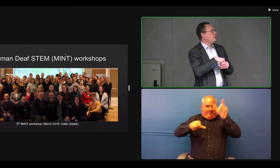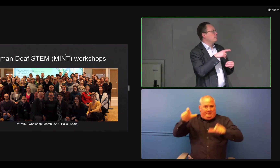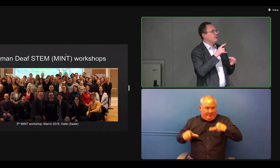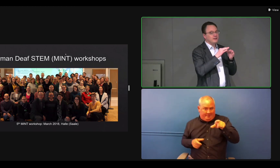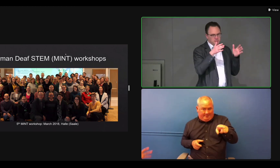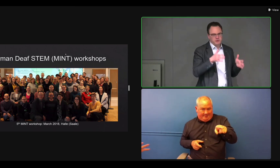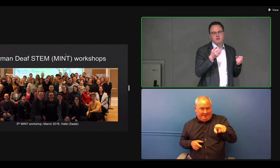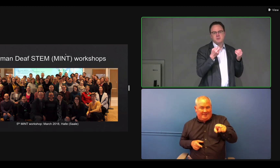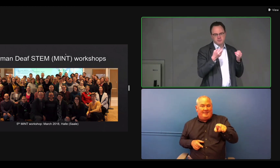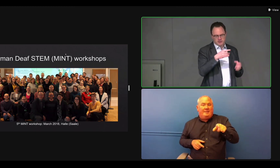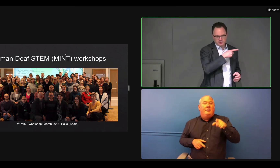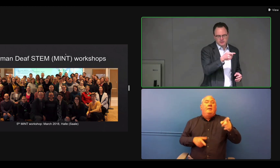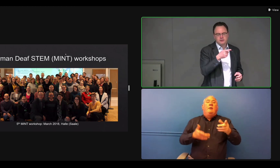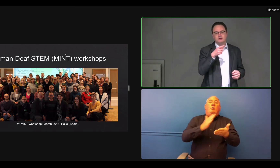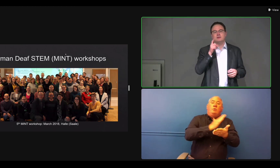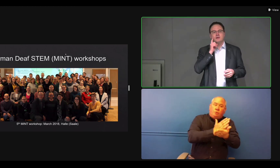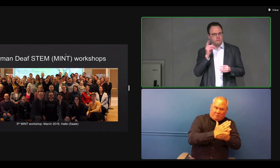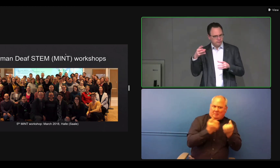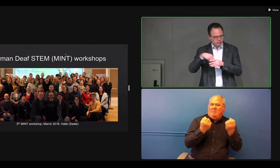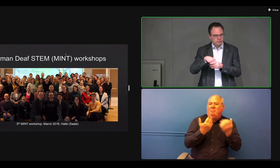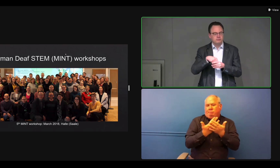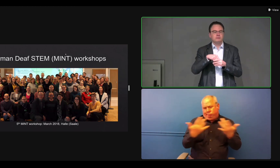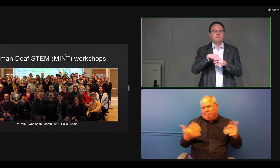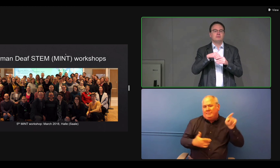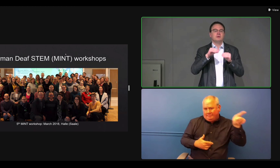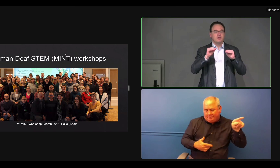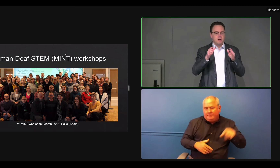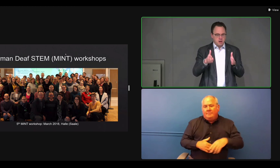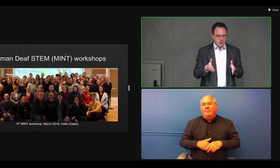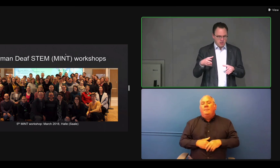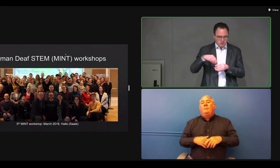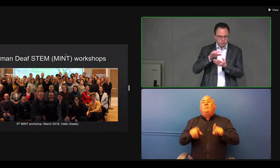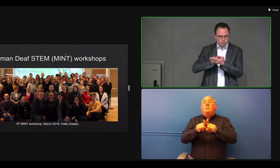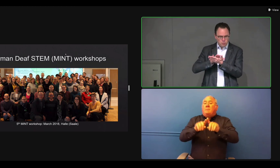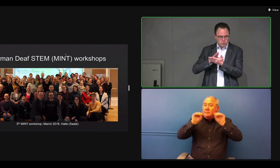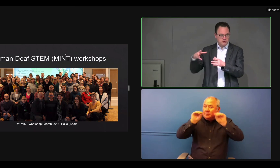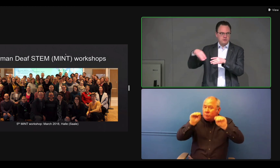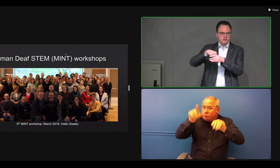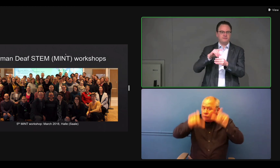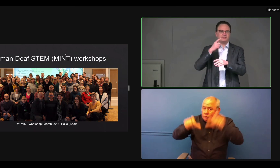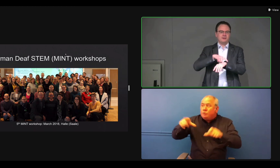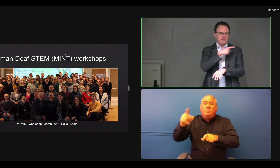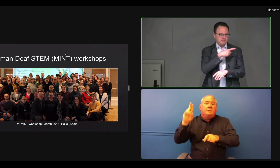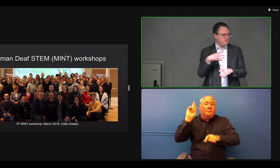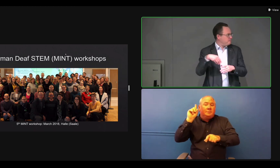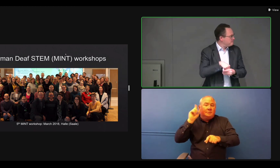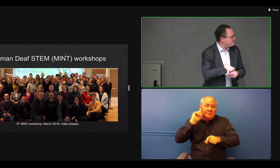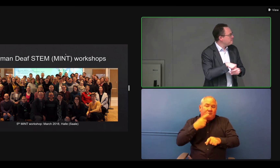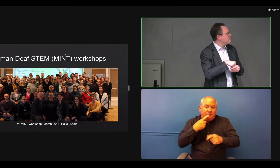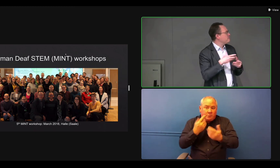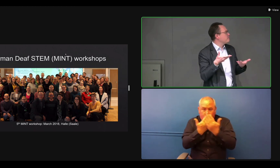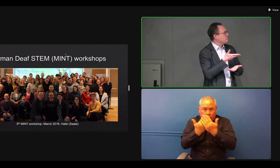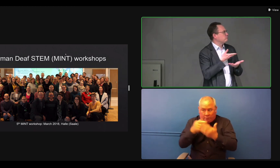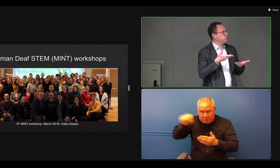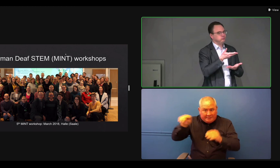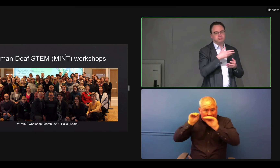5th iteration, as you can see in the photo here, we grew in size quite a lot, where we had many more deaf